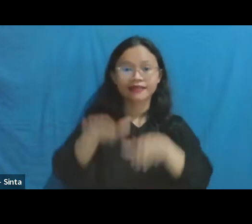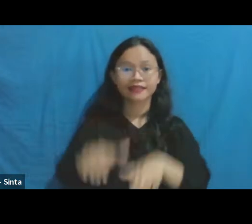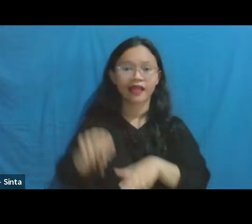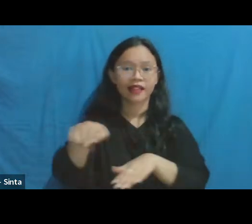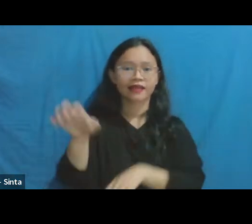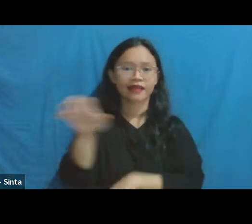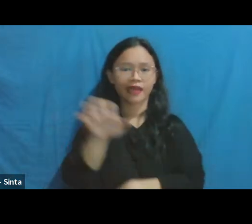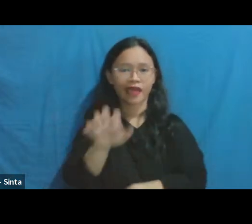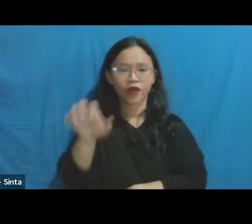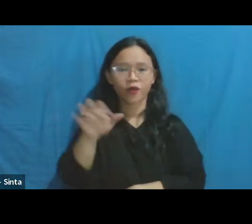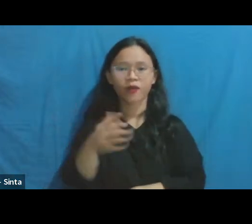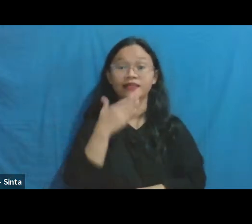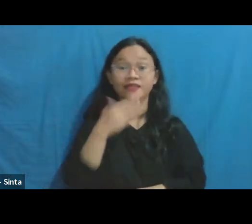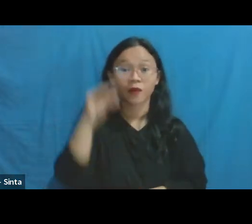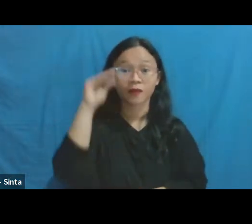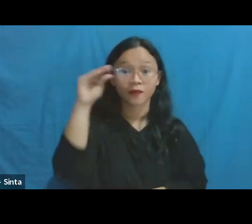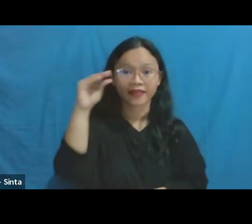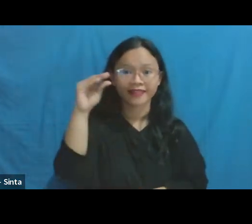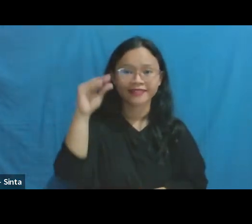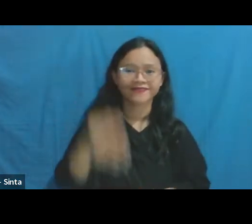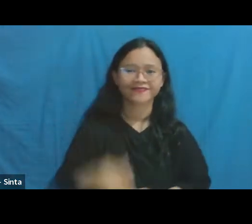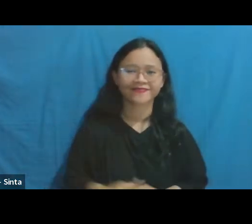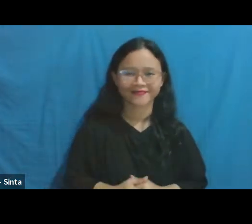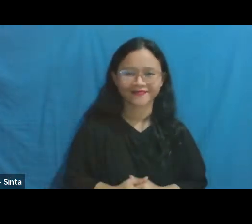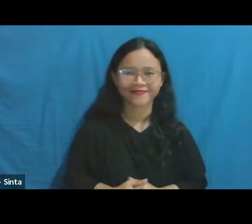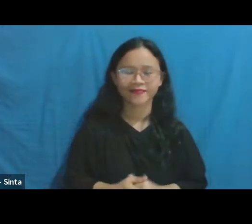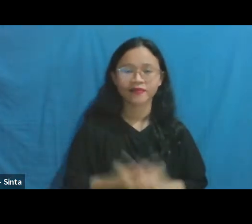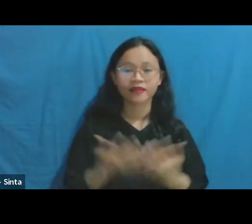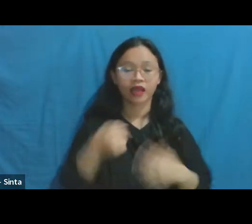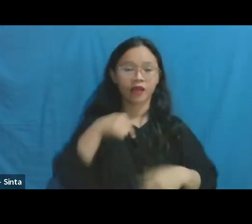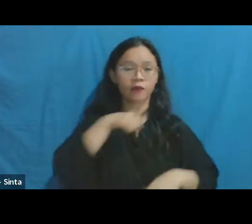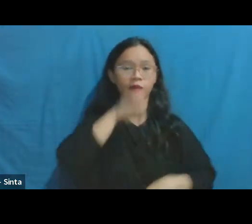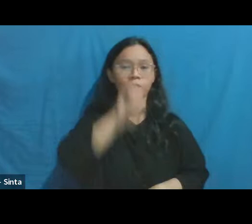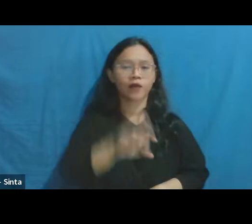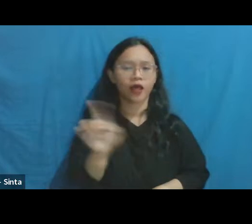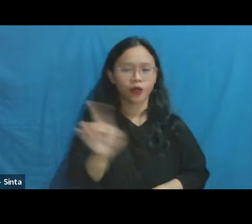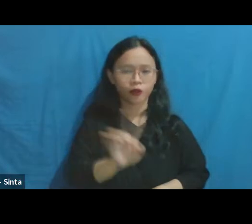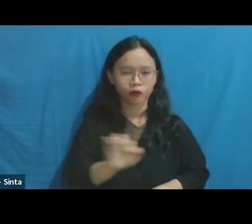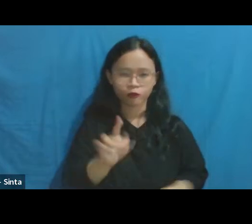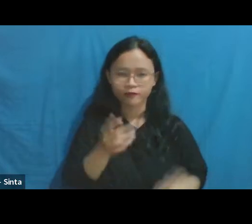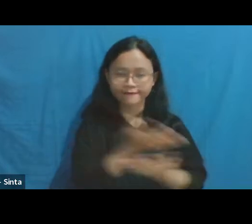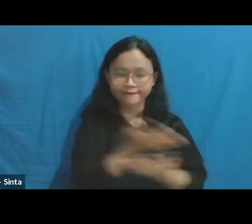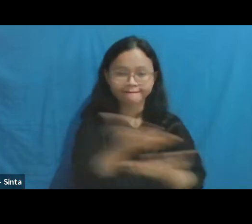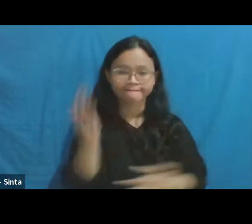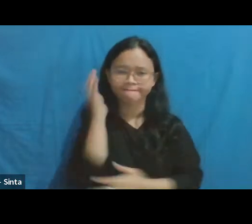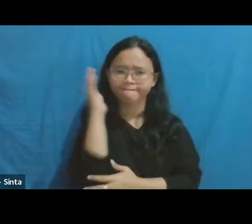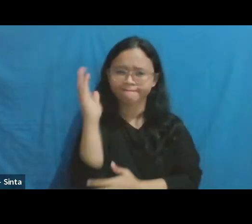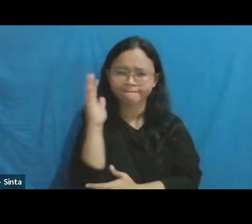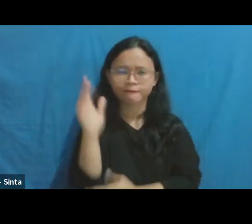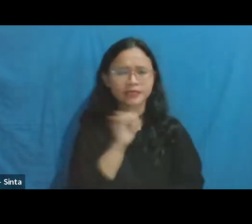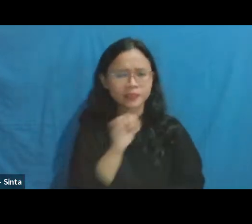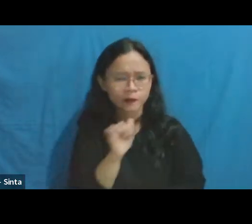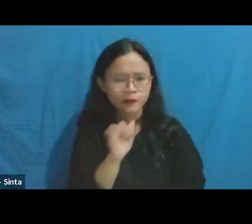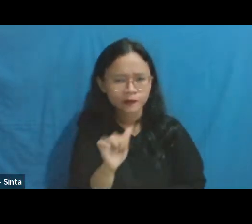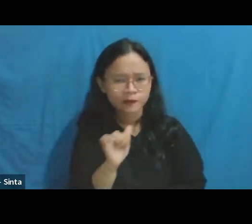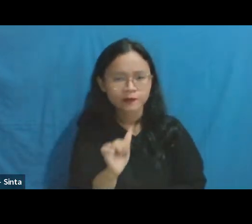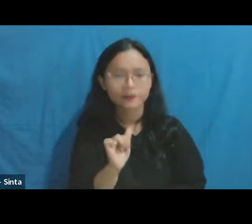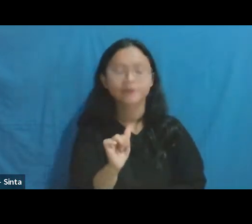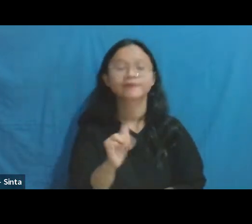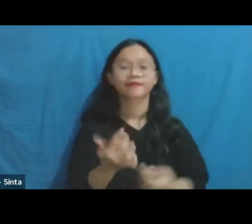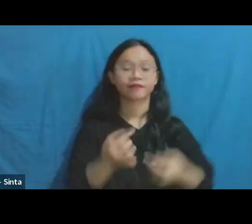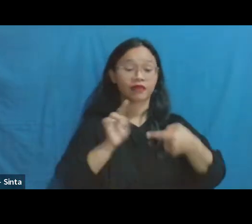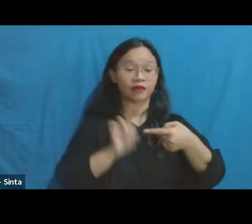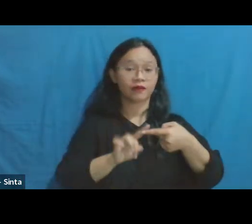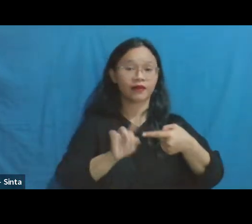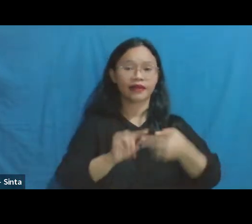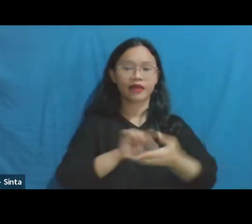would like to introduce our speakers for today. We have Ian Moore, campaigner